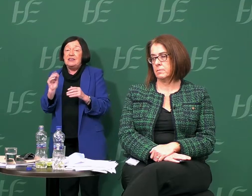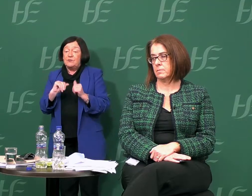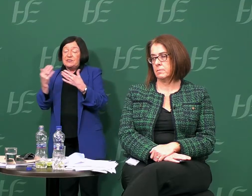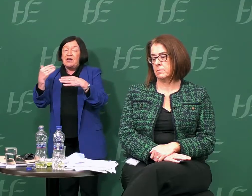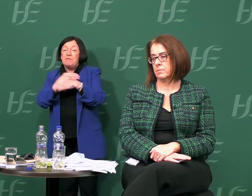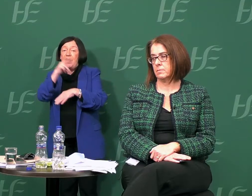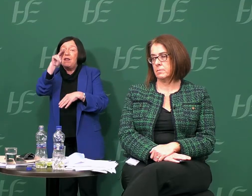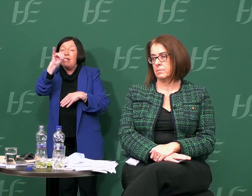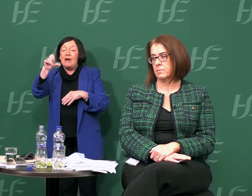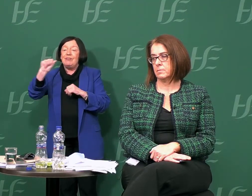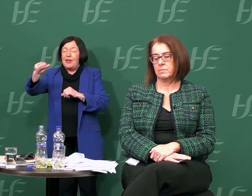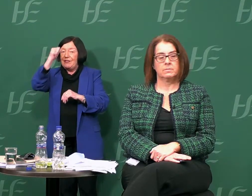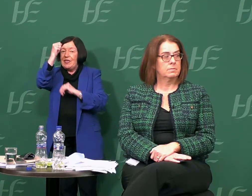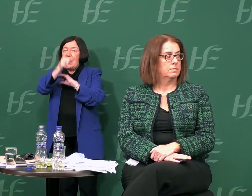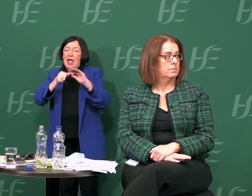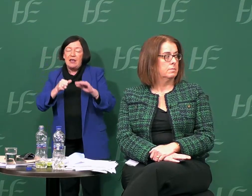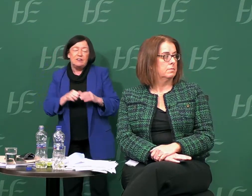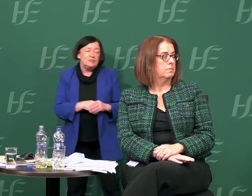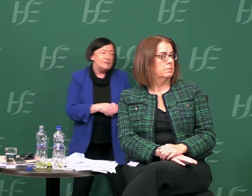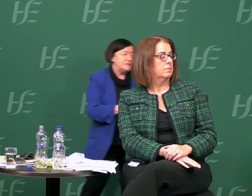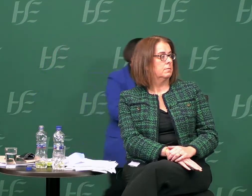the experts.